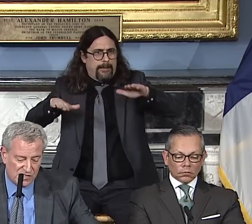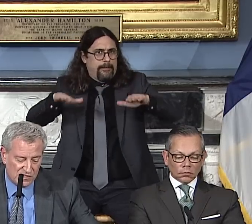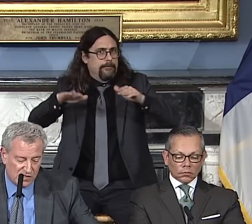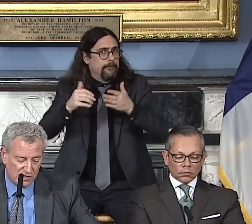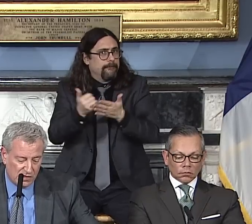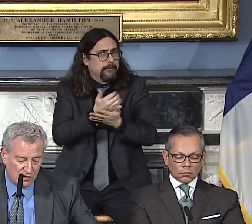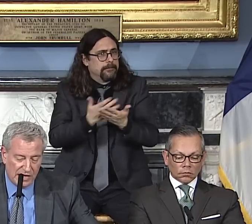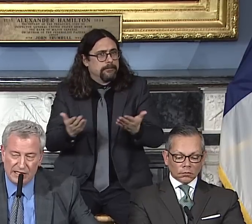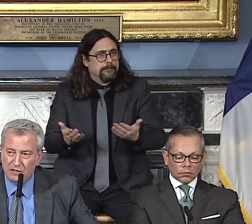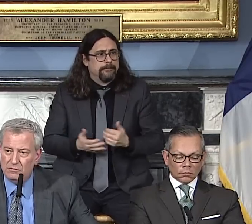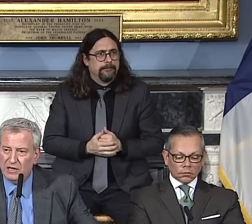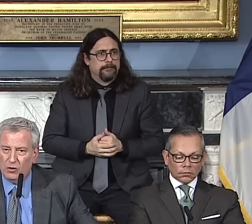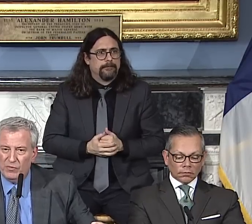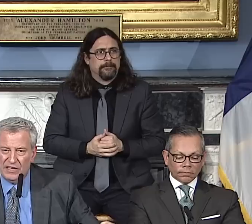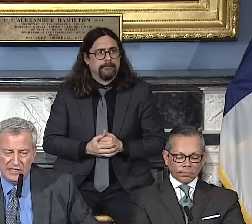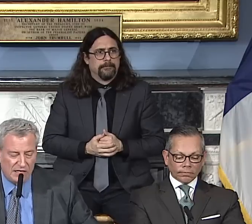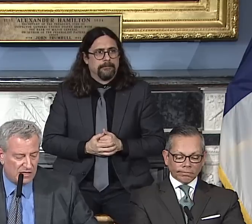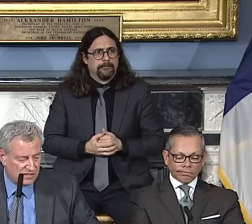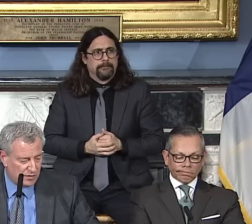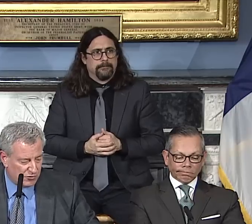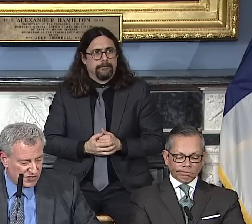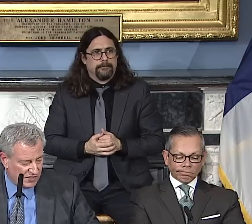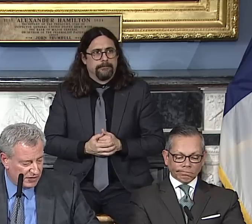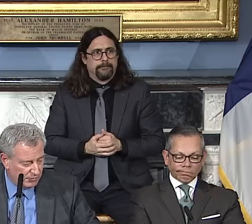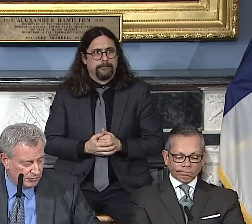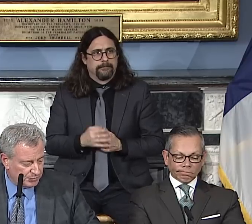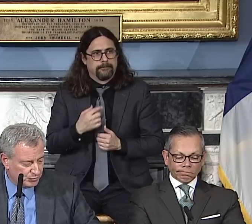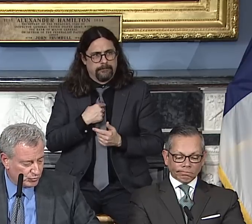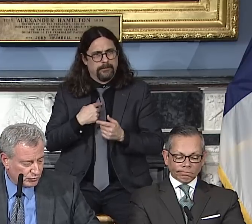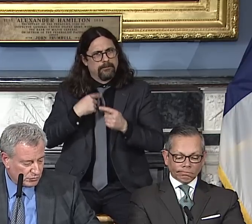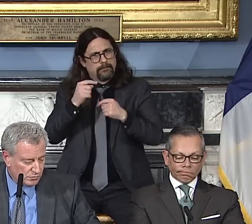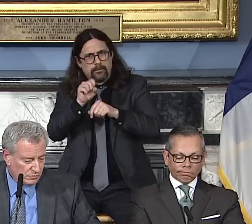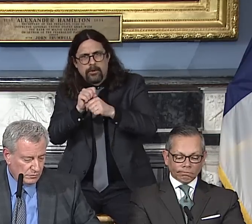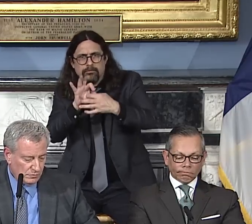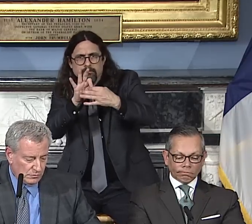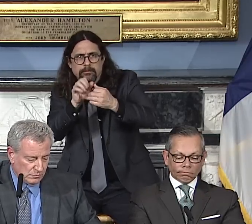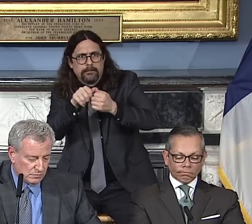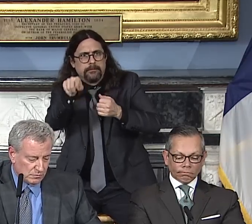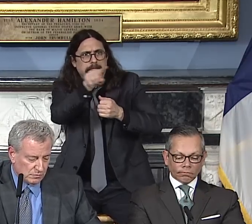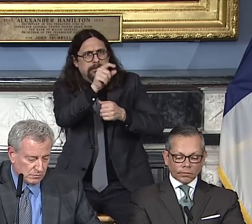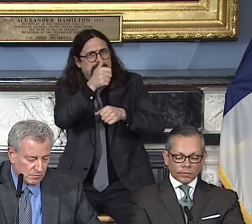these businesses on any help they need as they proceed.